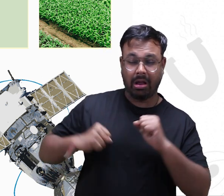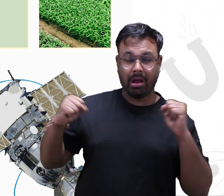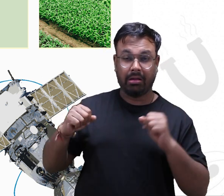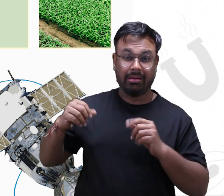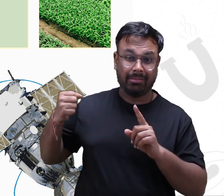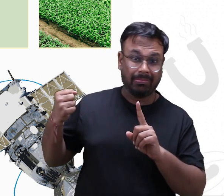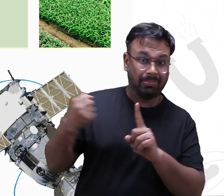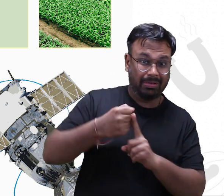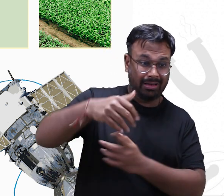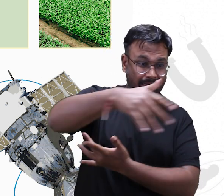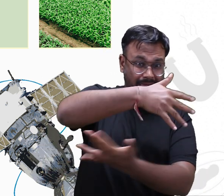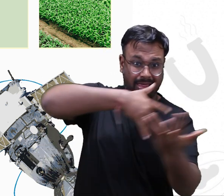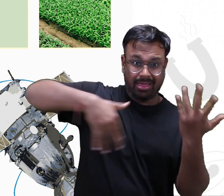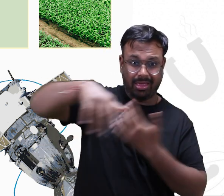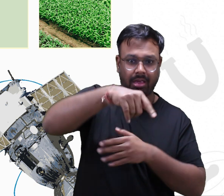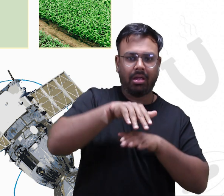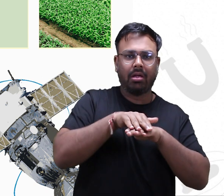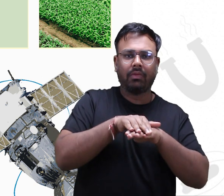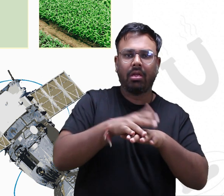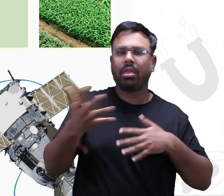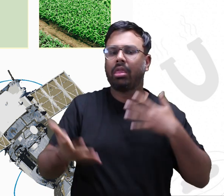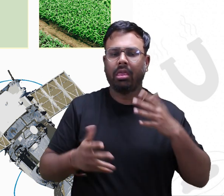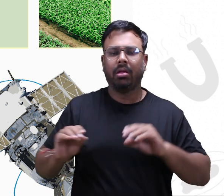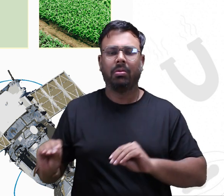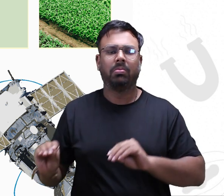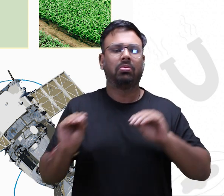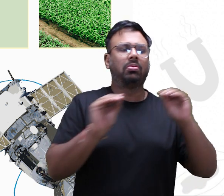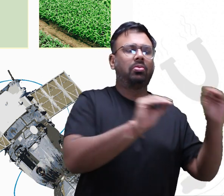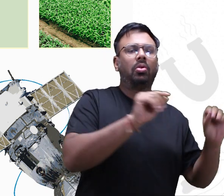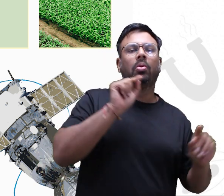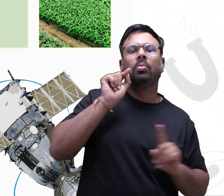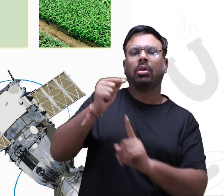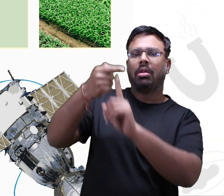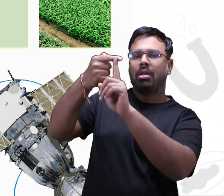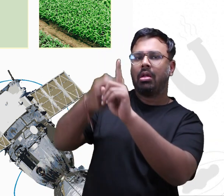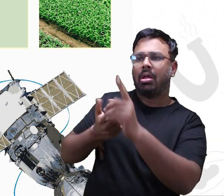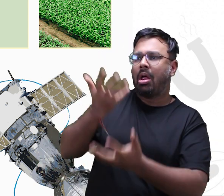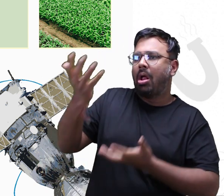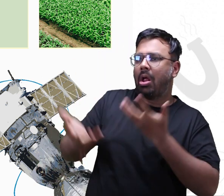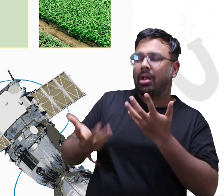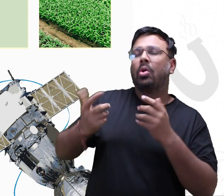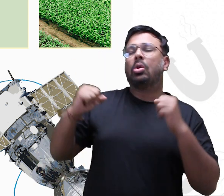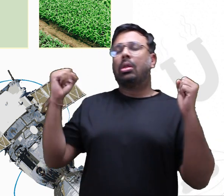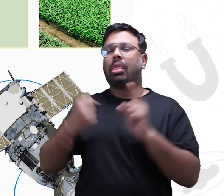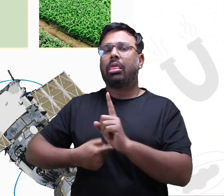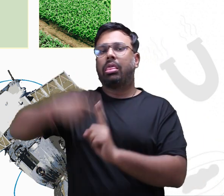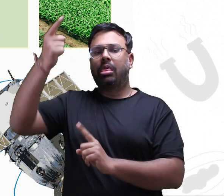marine ecosystem. Changes in the water temperature and current caused by cyclones